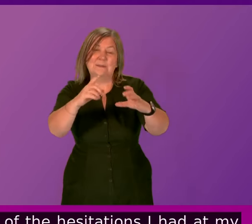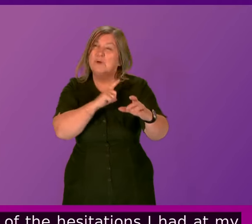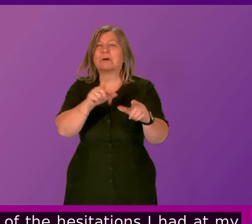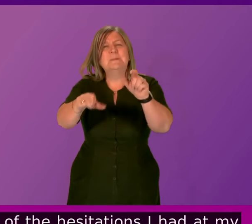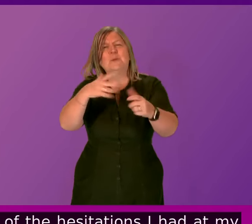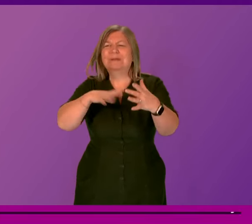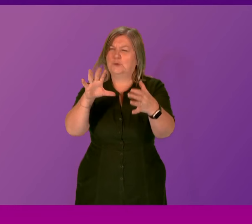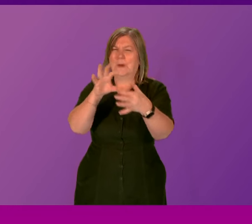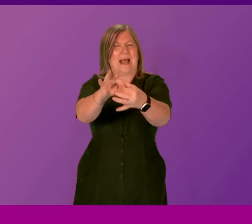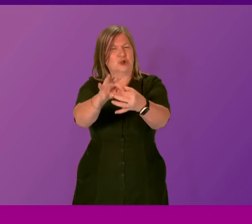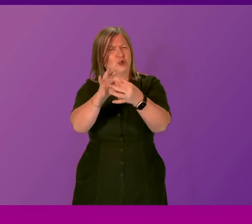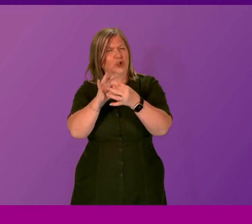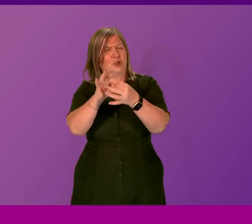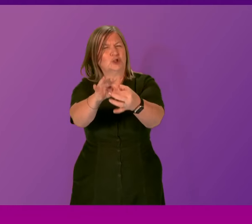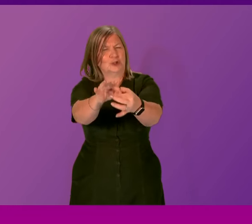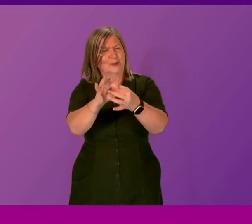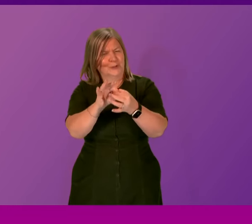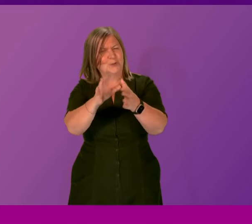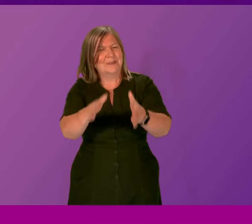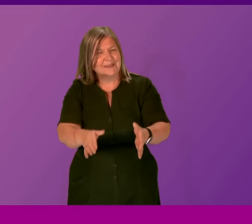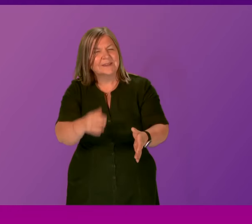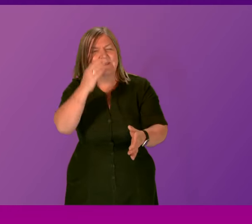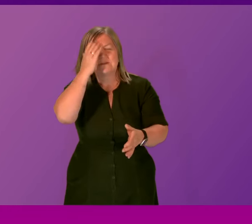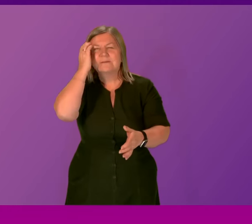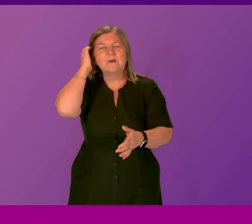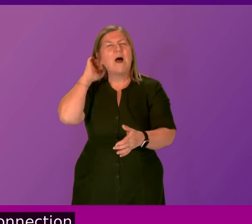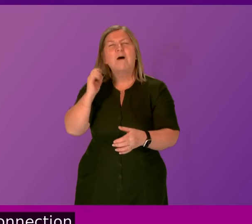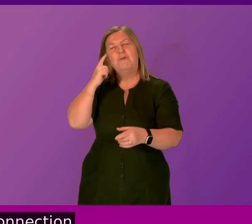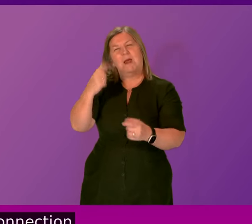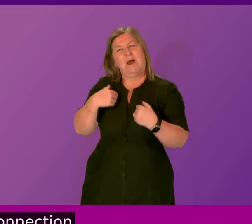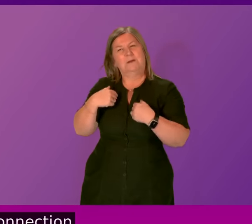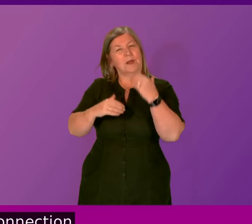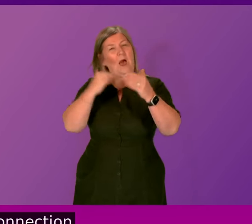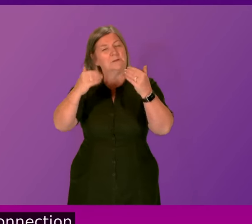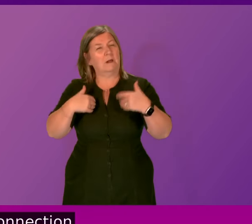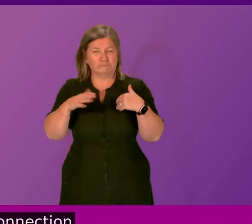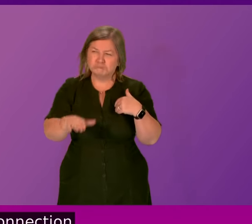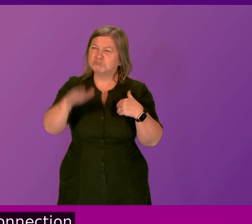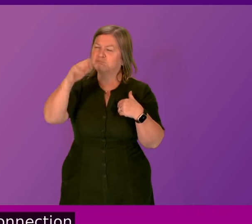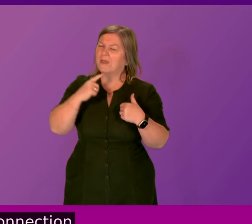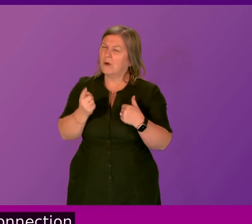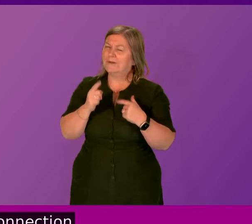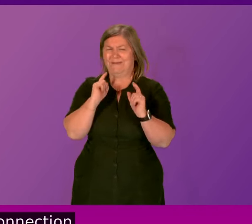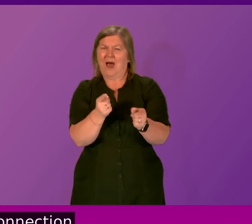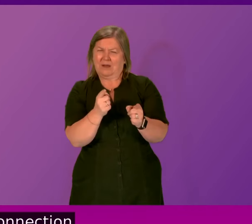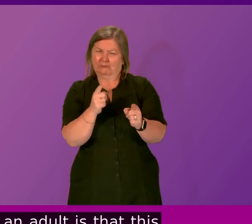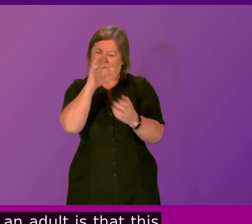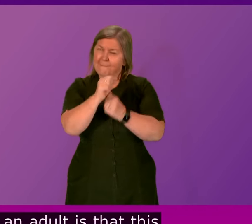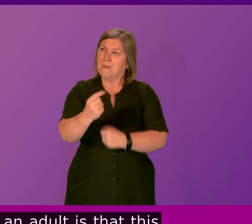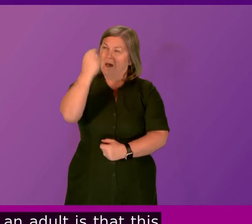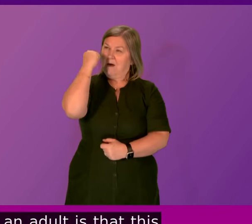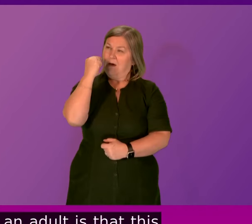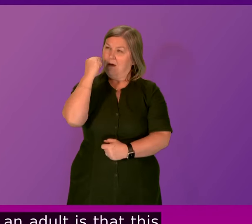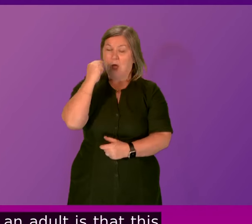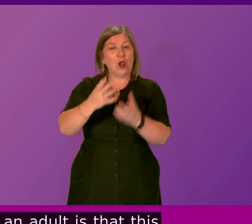connection. And also what I realised as an adult is that this interaction gave me the opportunity to learn that